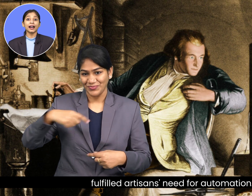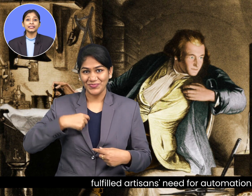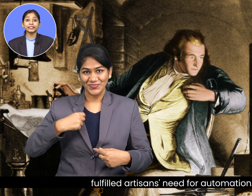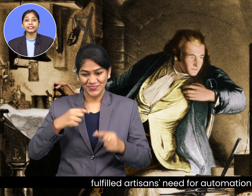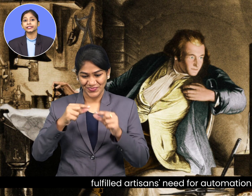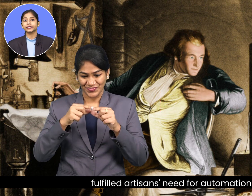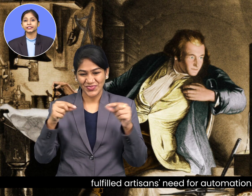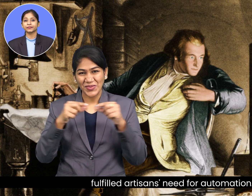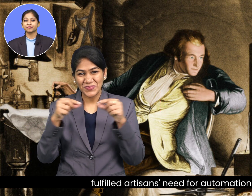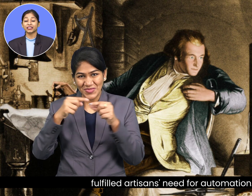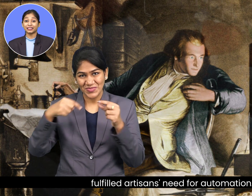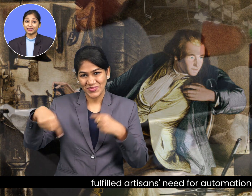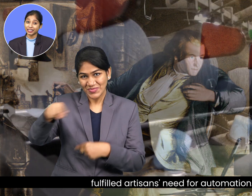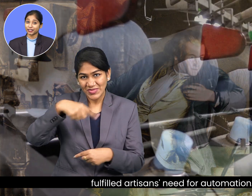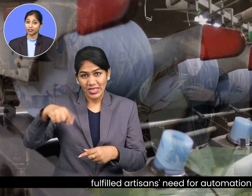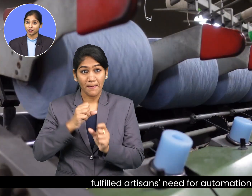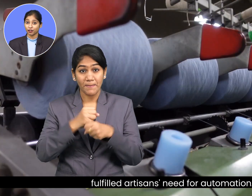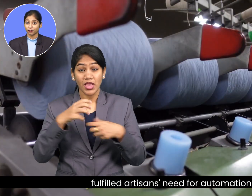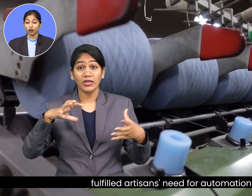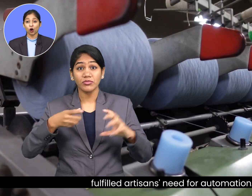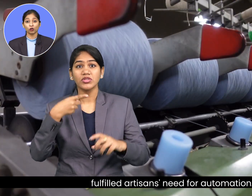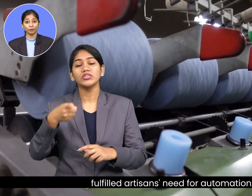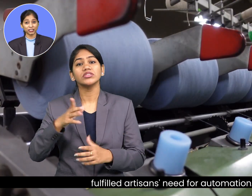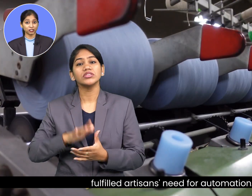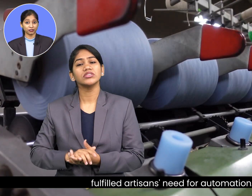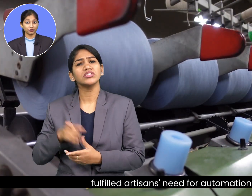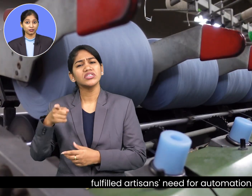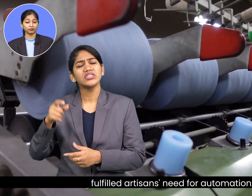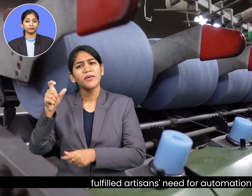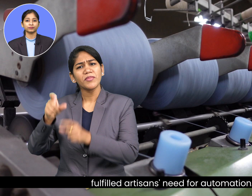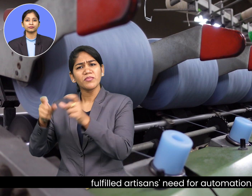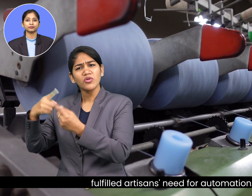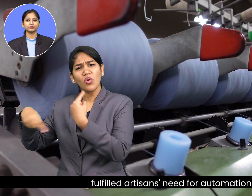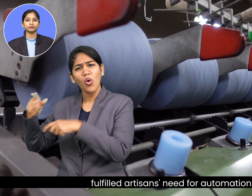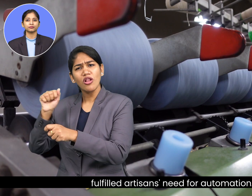fulfilled artisans' need for automation.